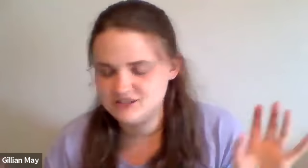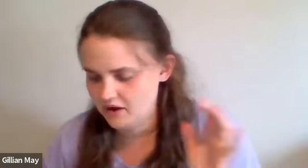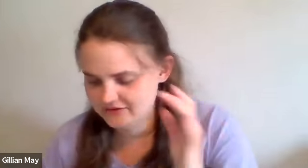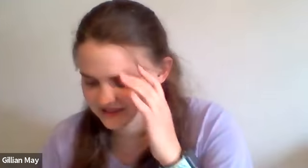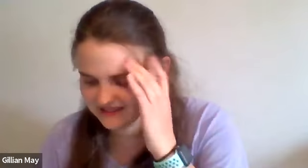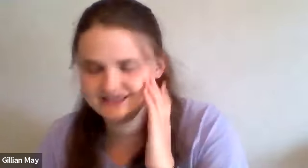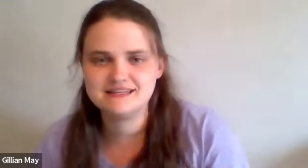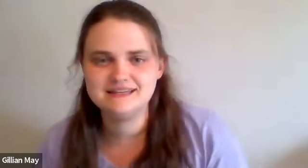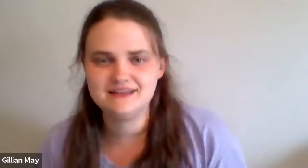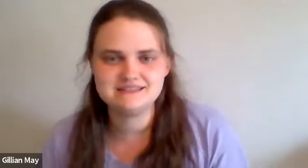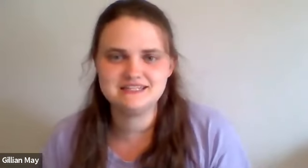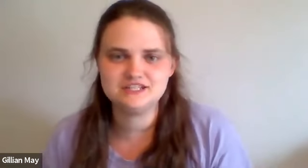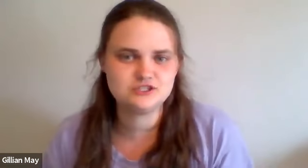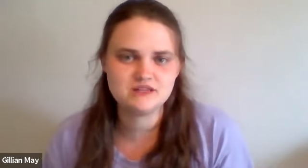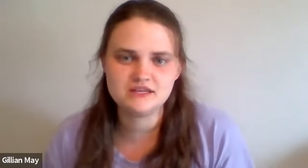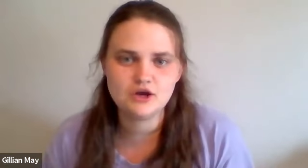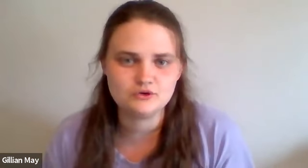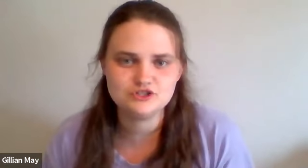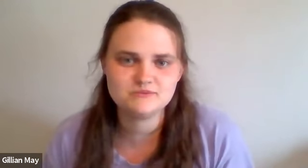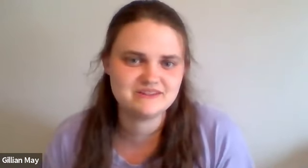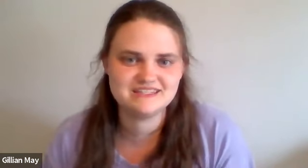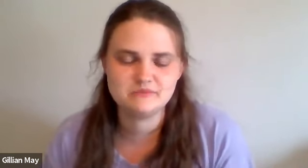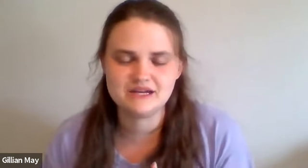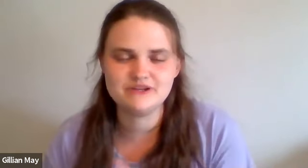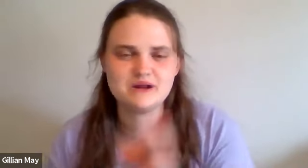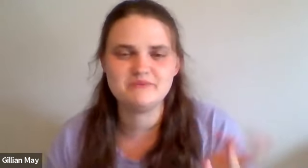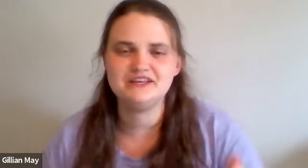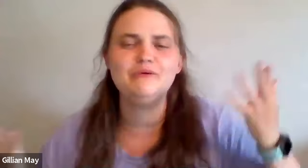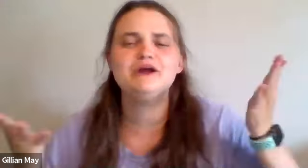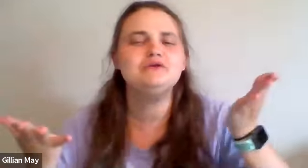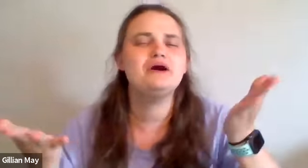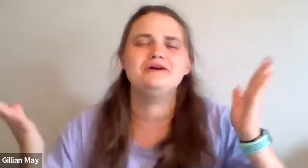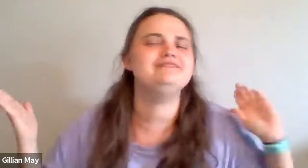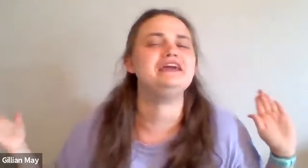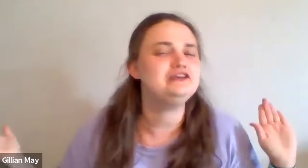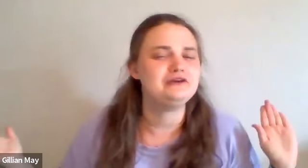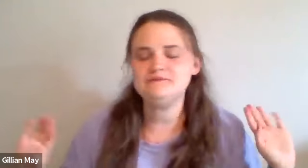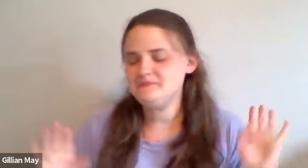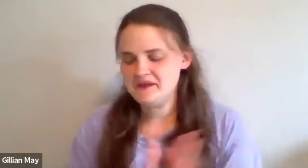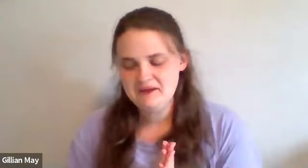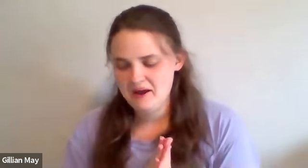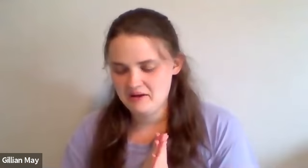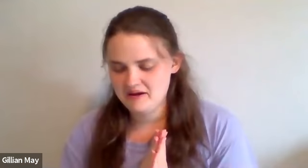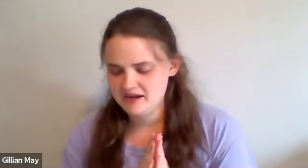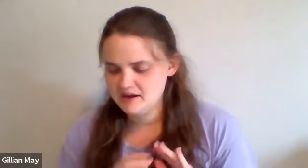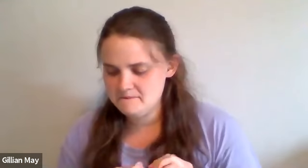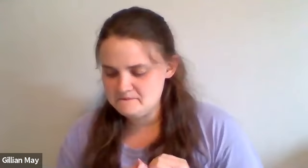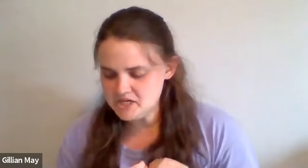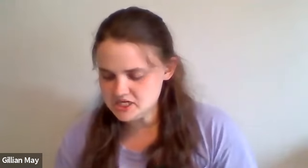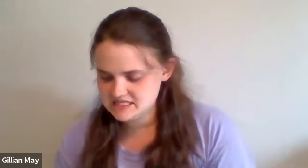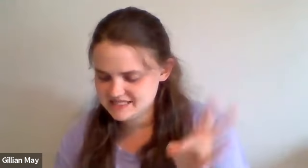so often. And it's like, as a teacher, you should be like, no, you should be listening to me anyways. But I'm like, you know what? You heard. Thank you. All right. Number